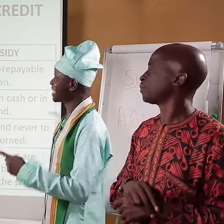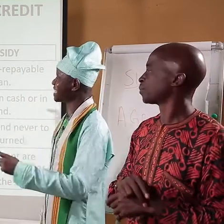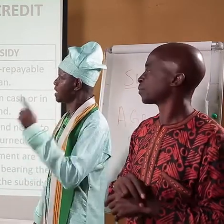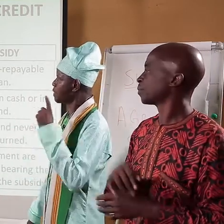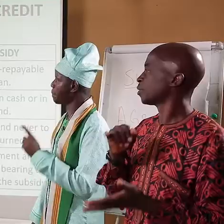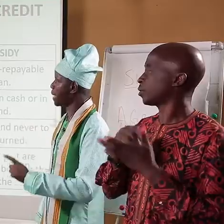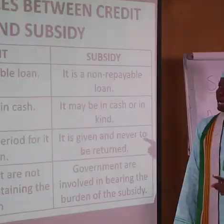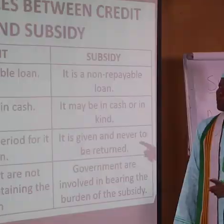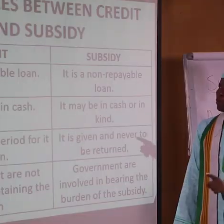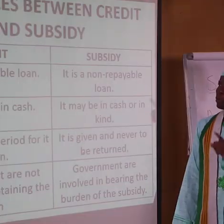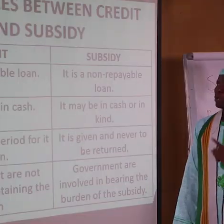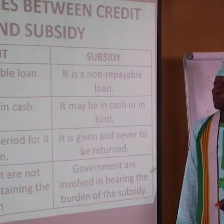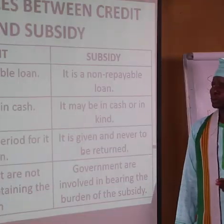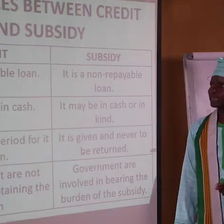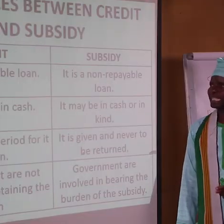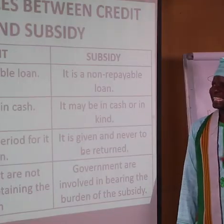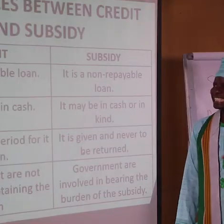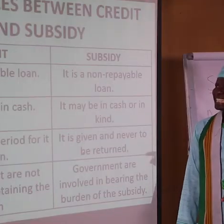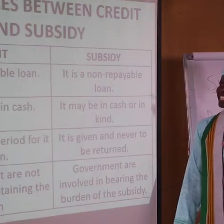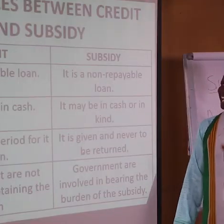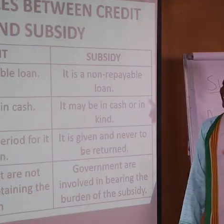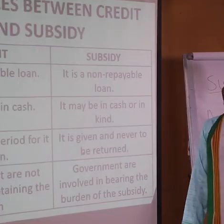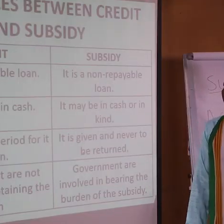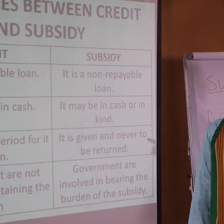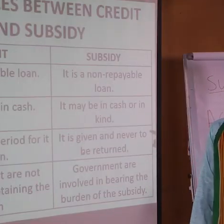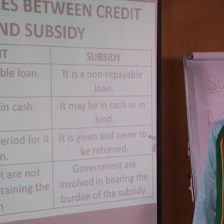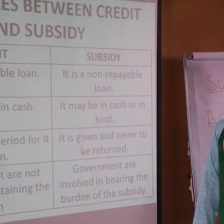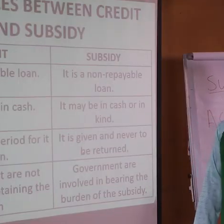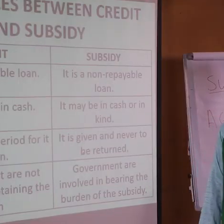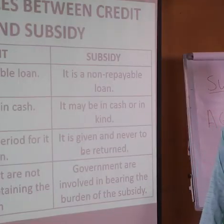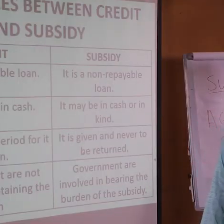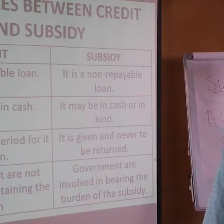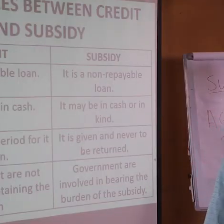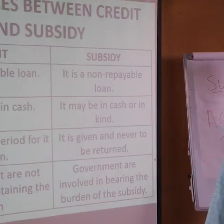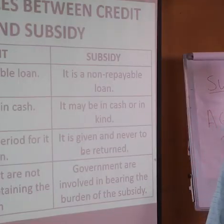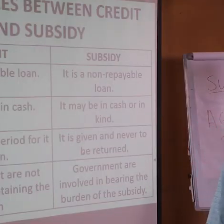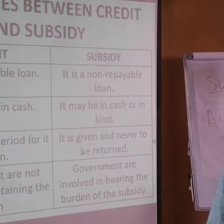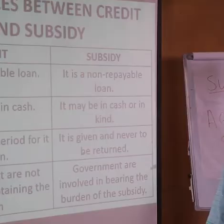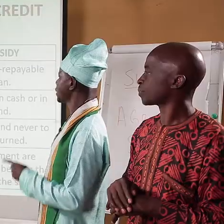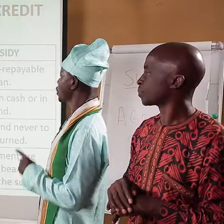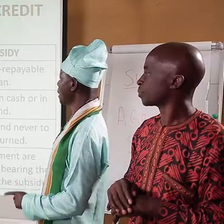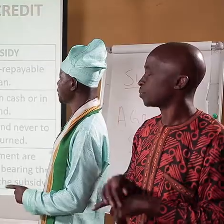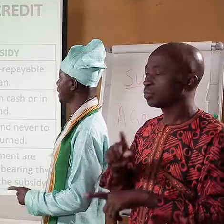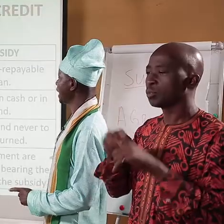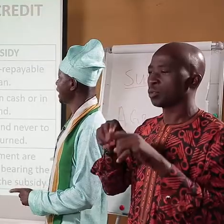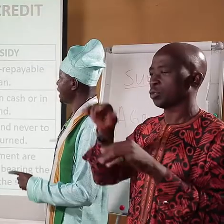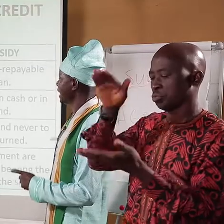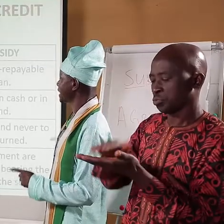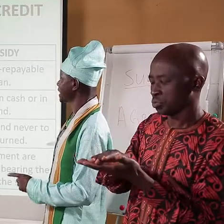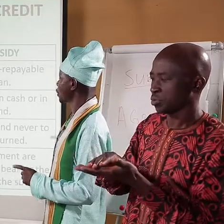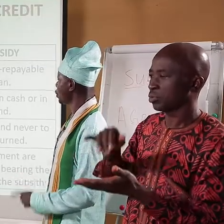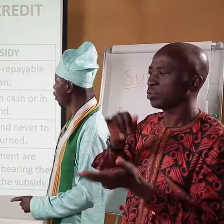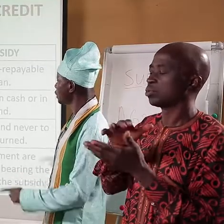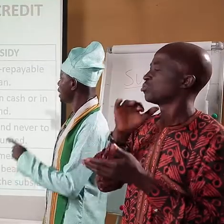credit. It is repayable loan. It is a repayable loan. But subsidy,